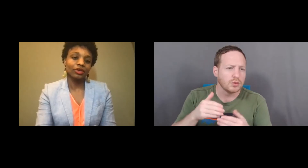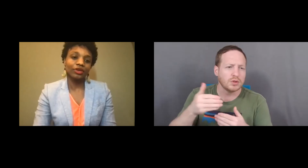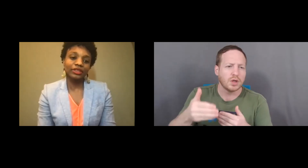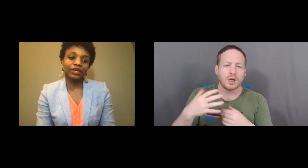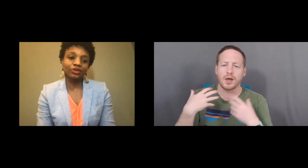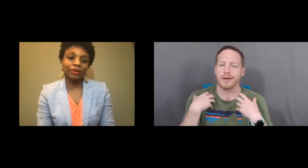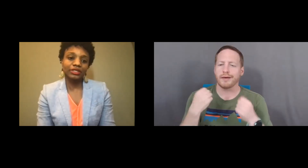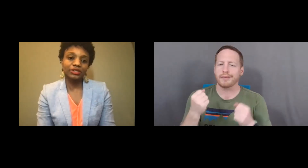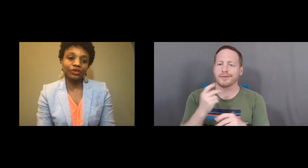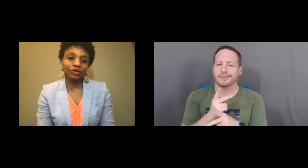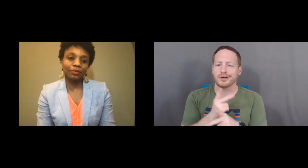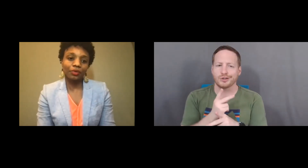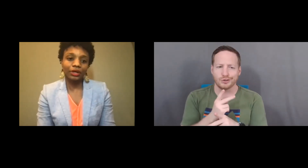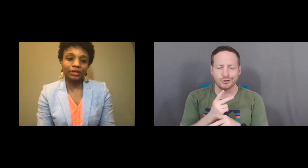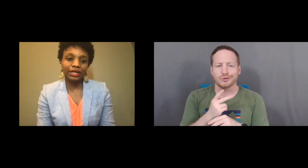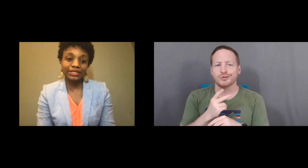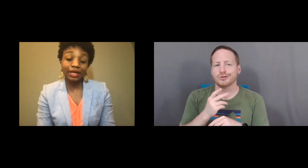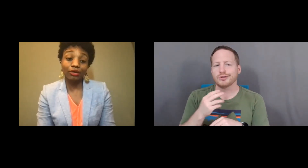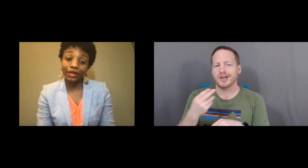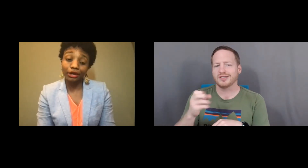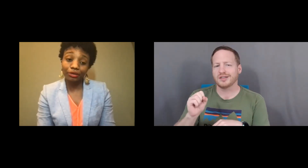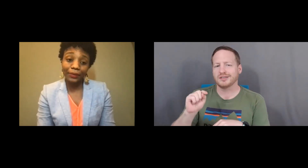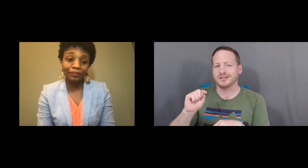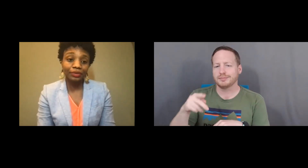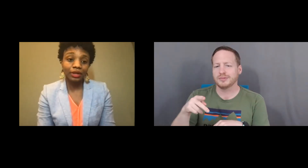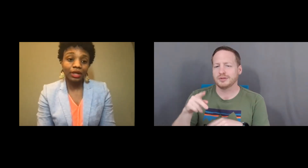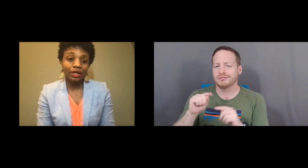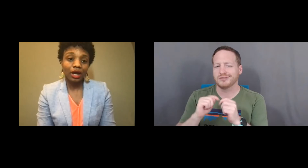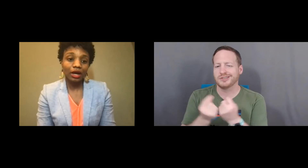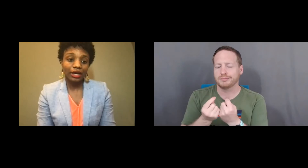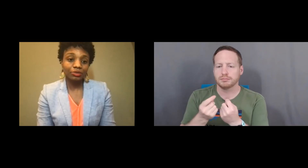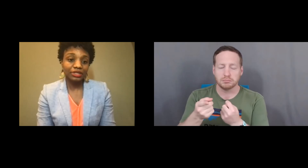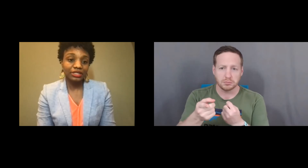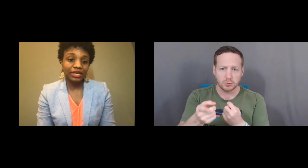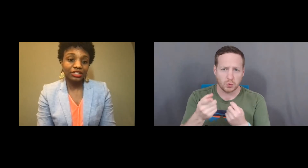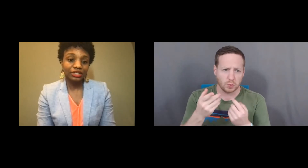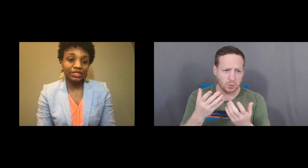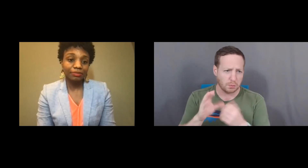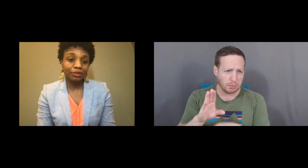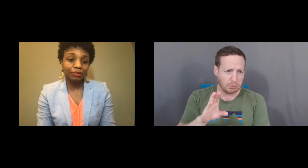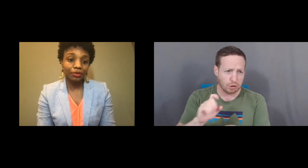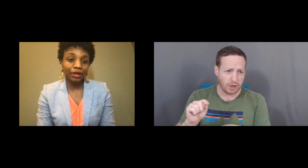Great, thank you, Betsy, for your report. The next is healthcare. As it pertains to the HSTP